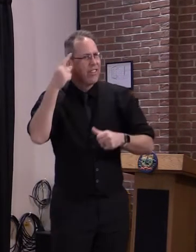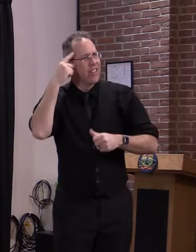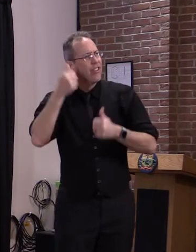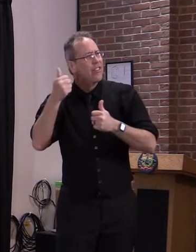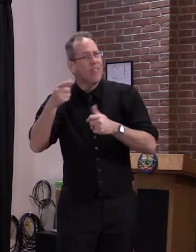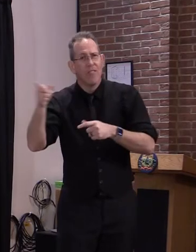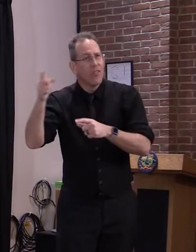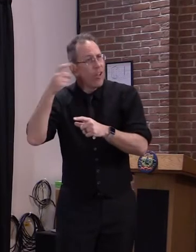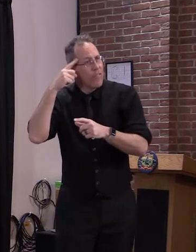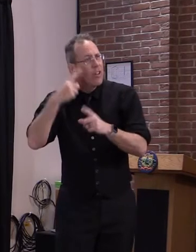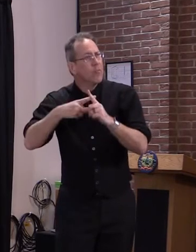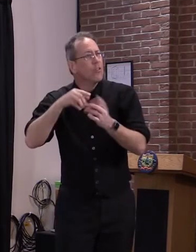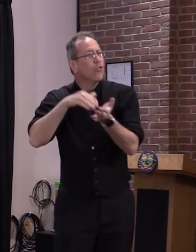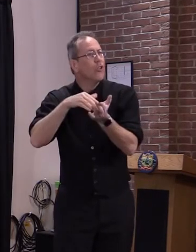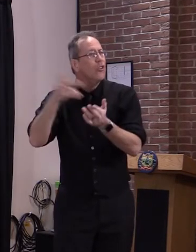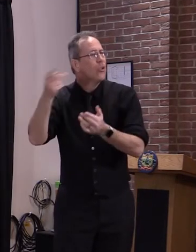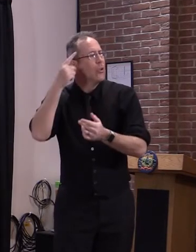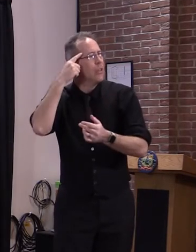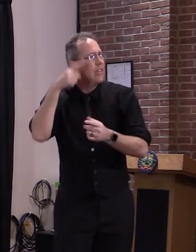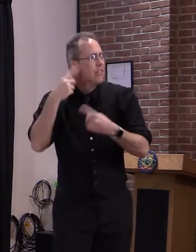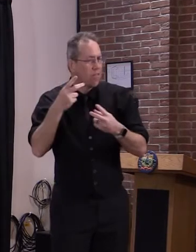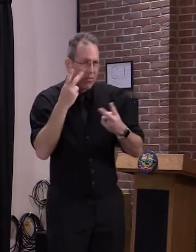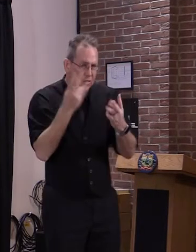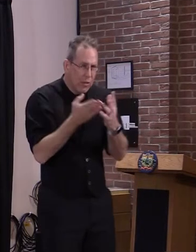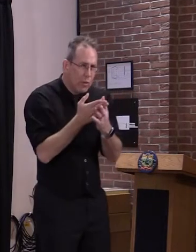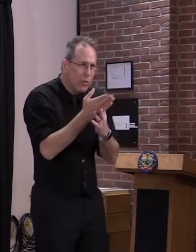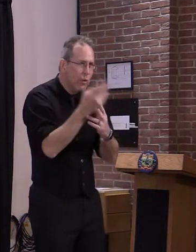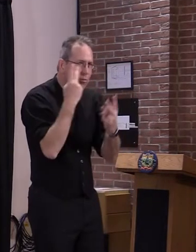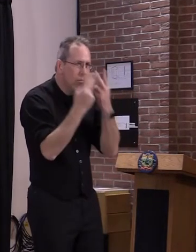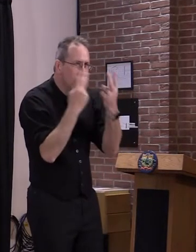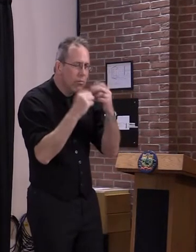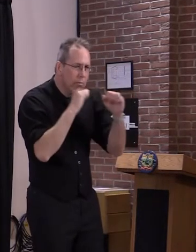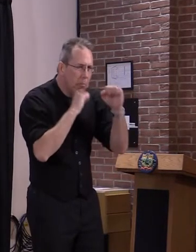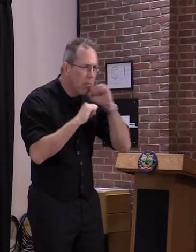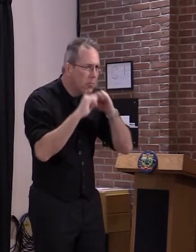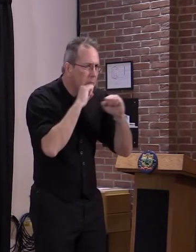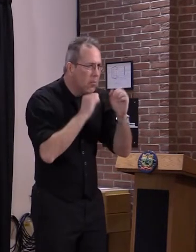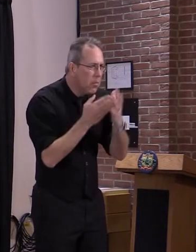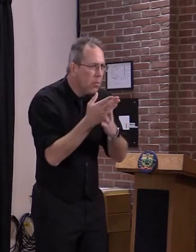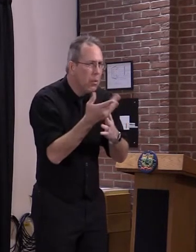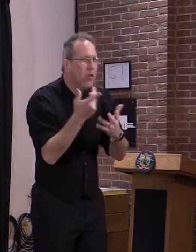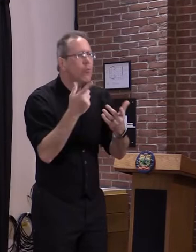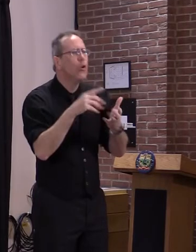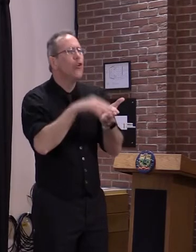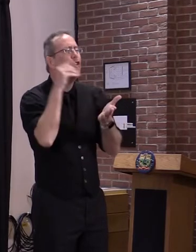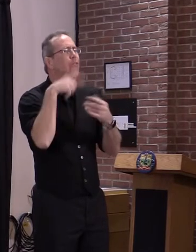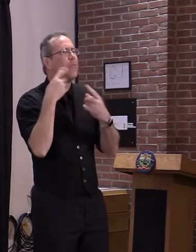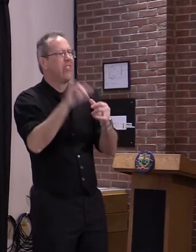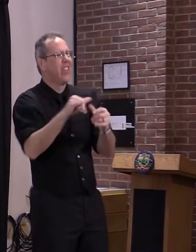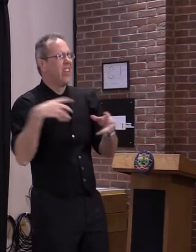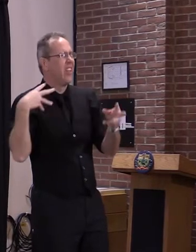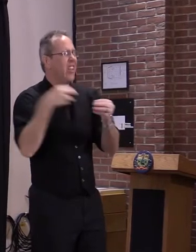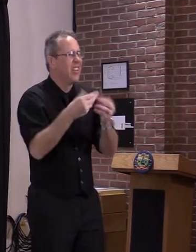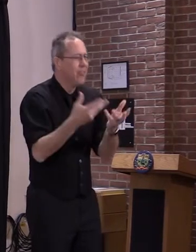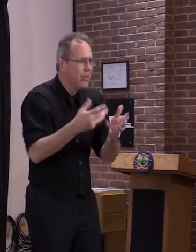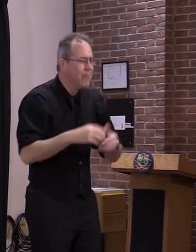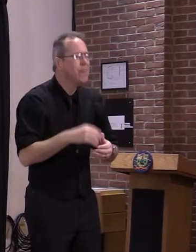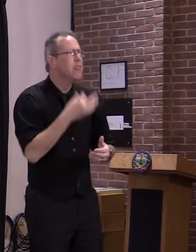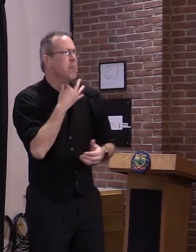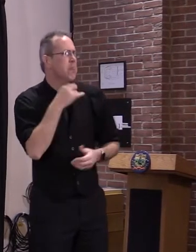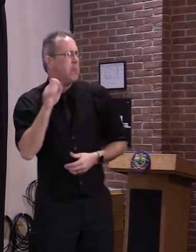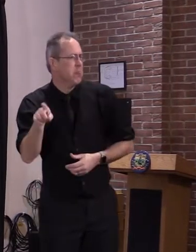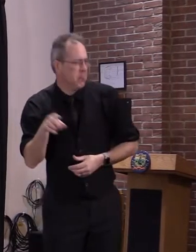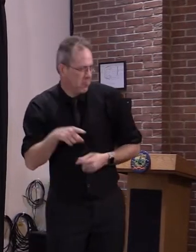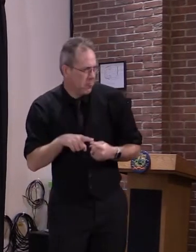through? And what lessons do you think that you have learned here, both as or as human beings and